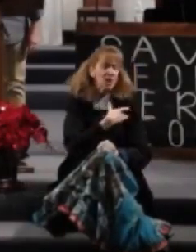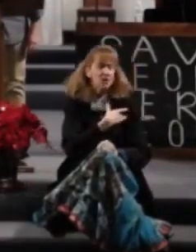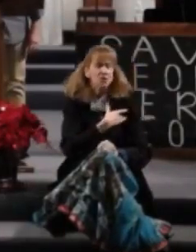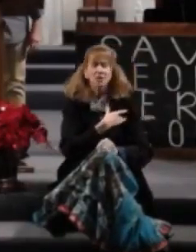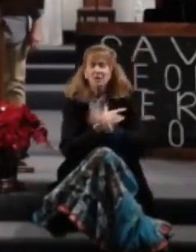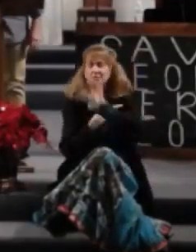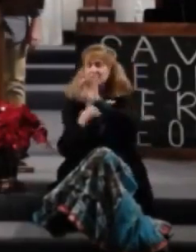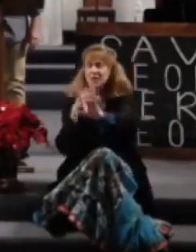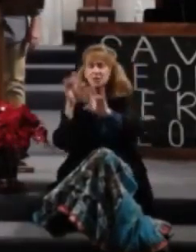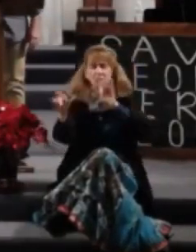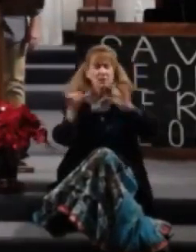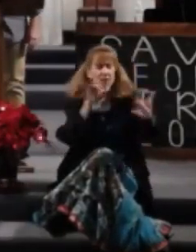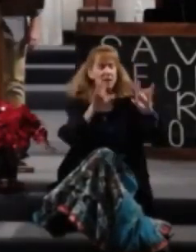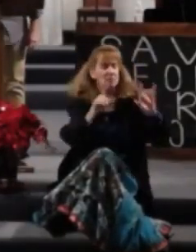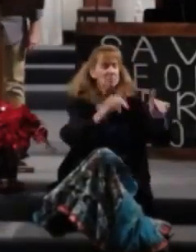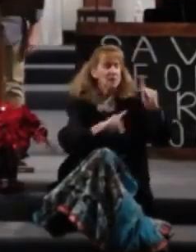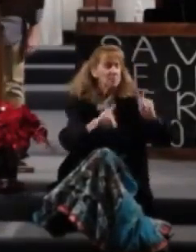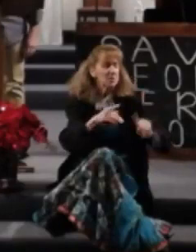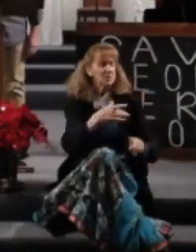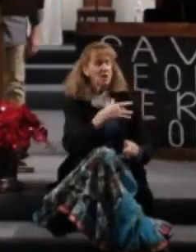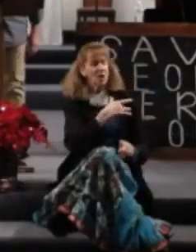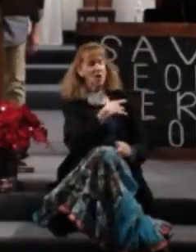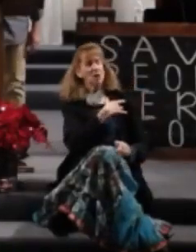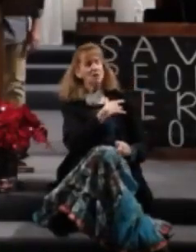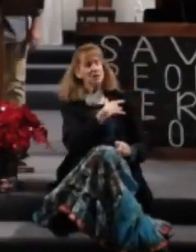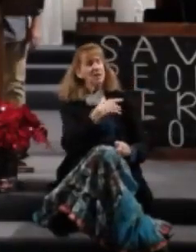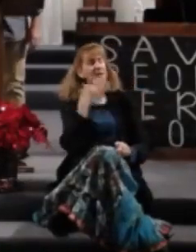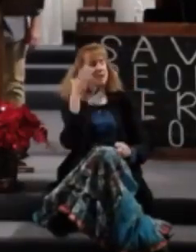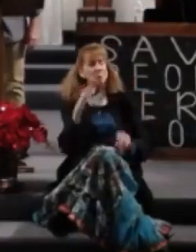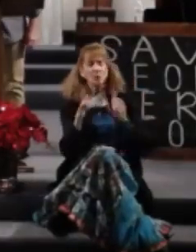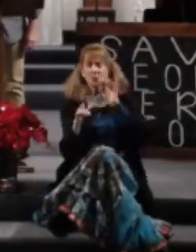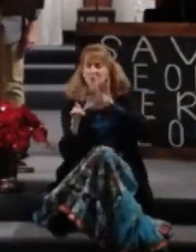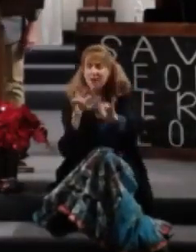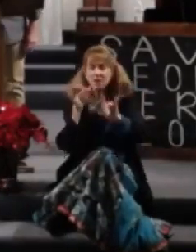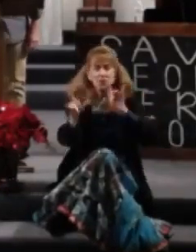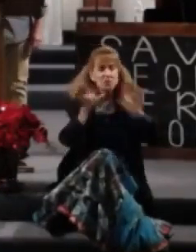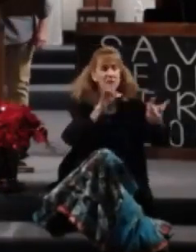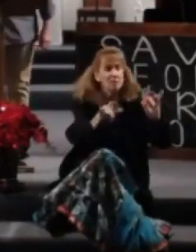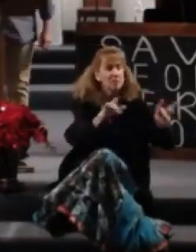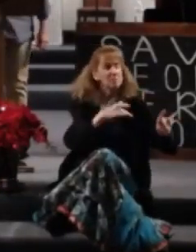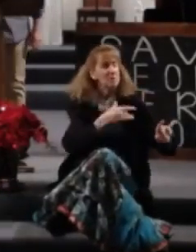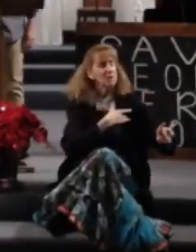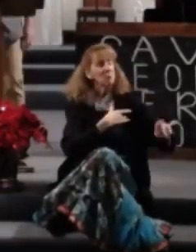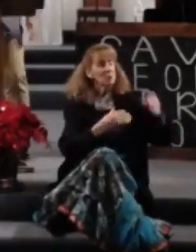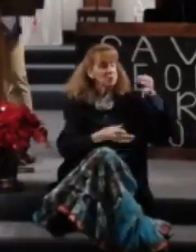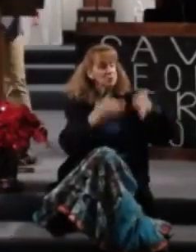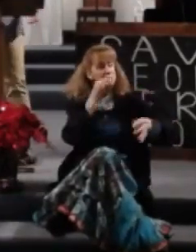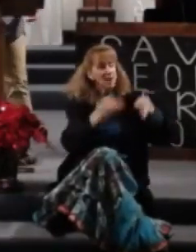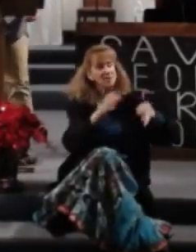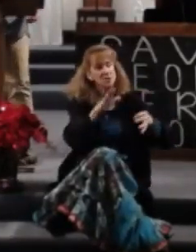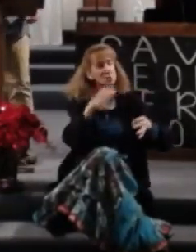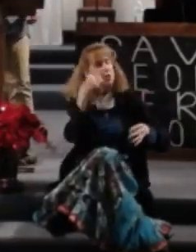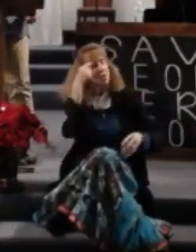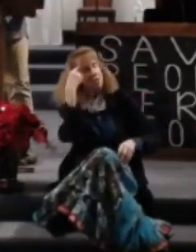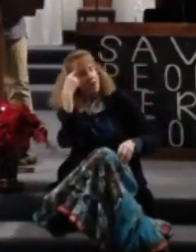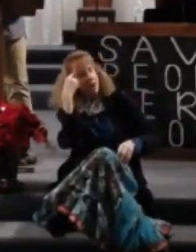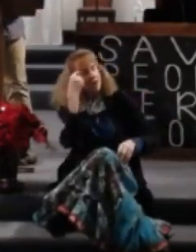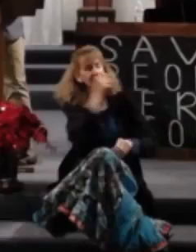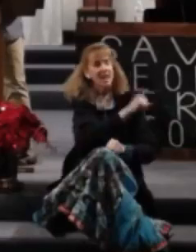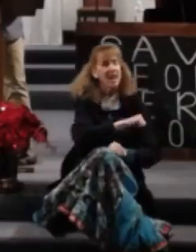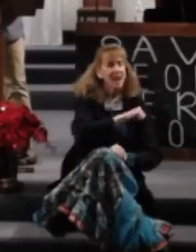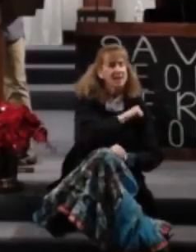to dividing soul and spirit, even to dividing joints and marrow. It judges the thoughts and attitudes of the